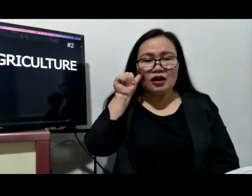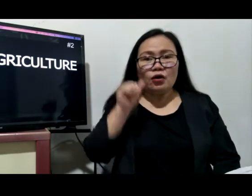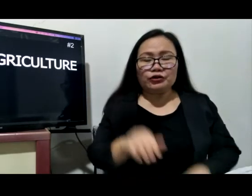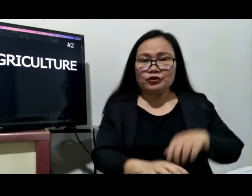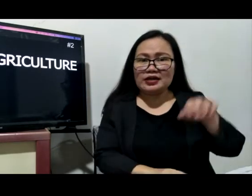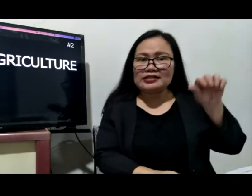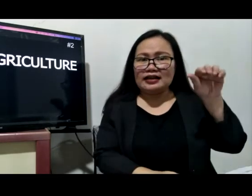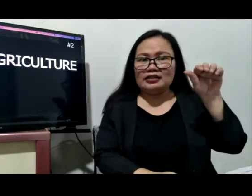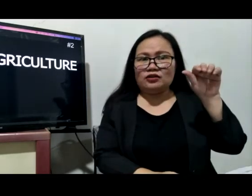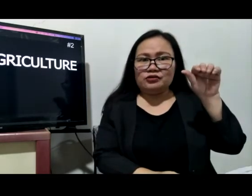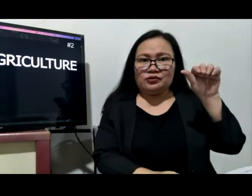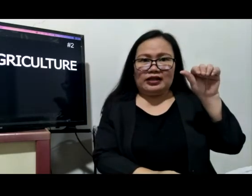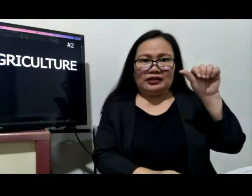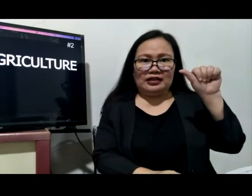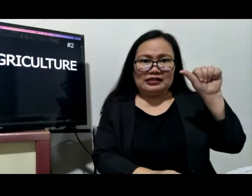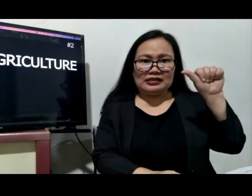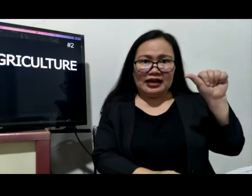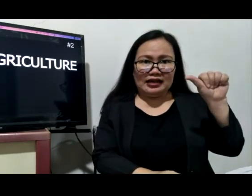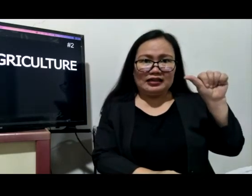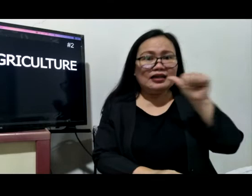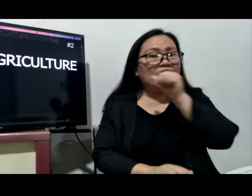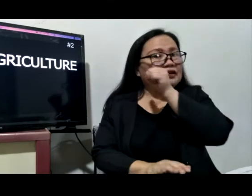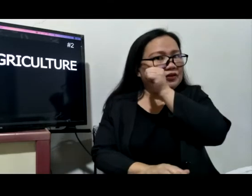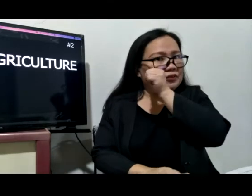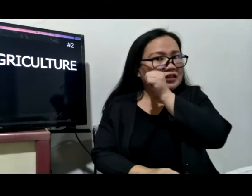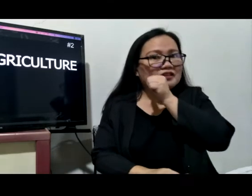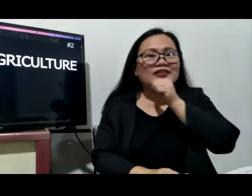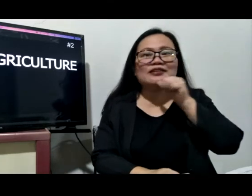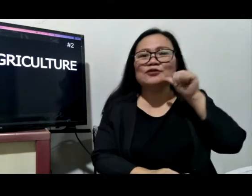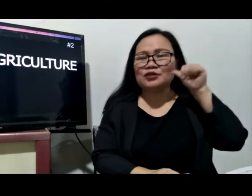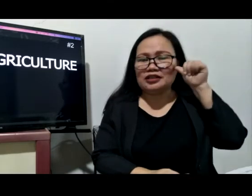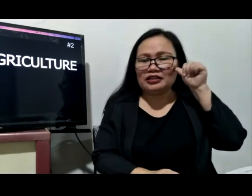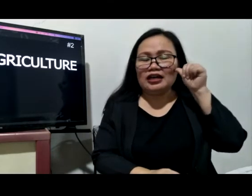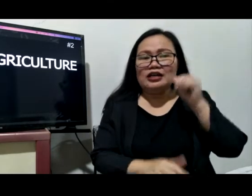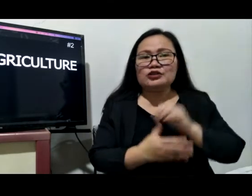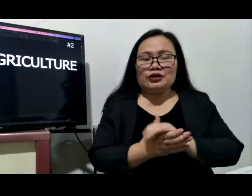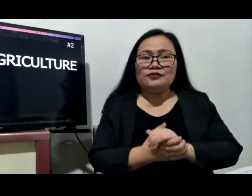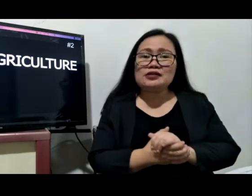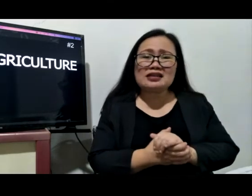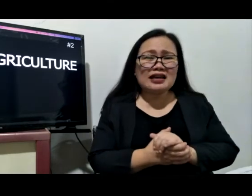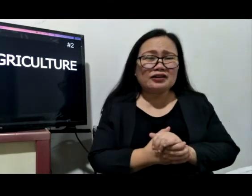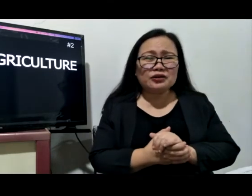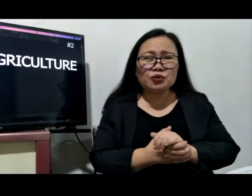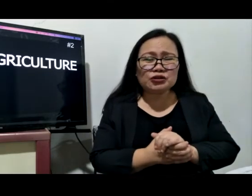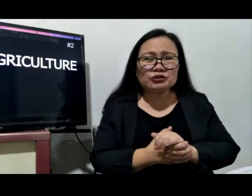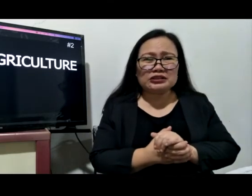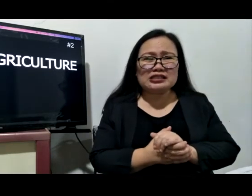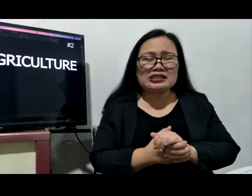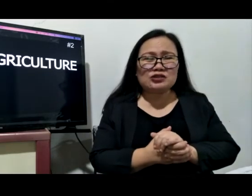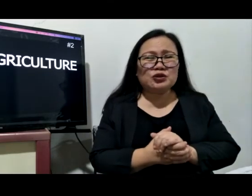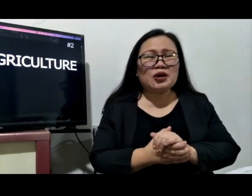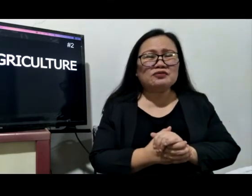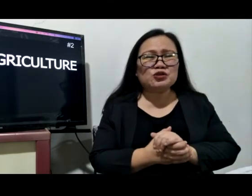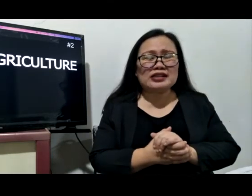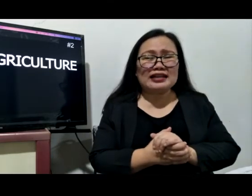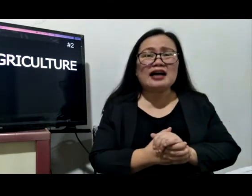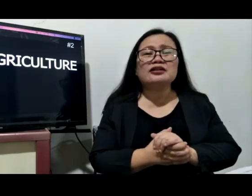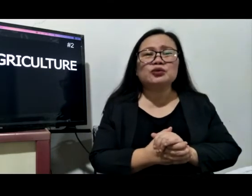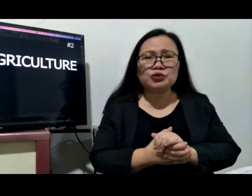Or you may sign it also like this. A from here to here. So if you say agriculturist, so you have to sign